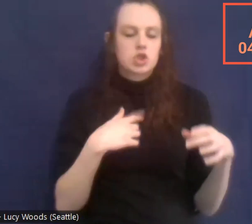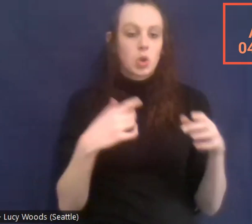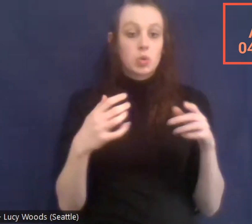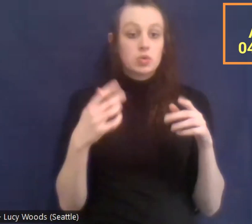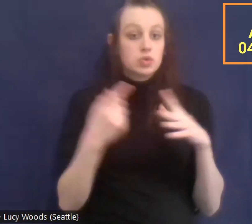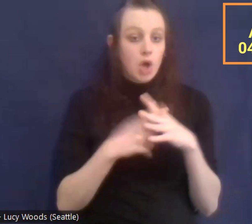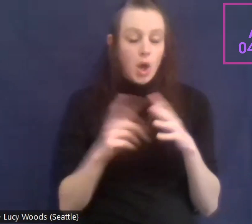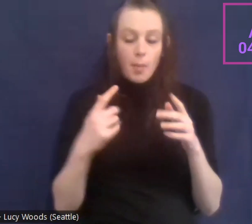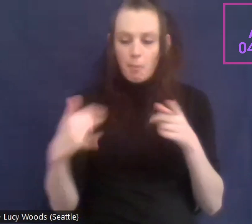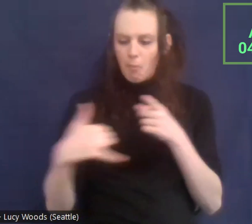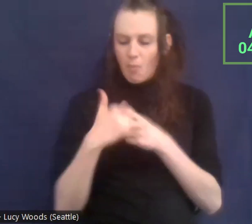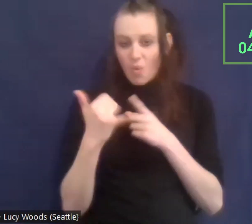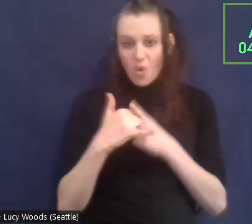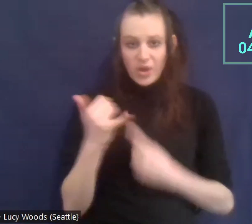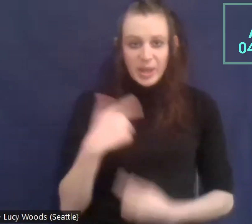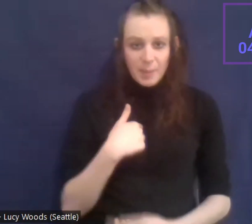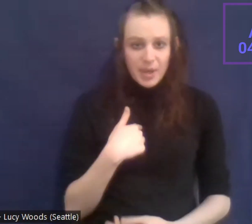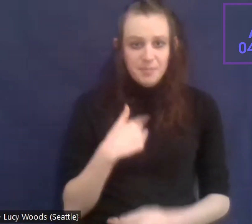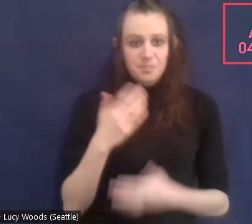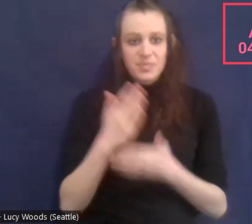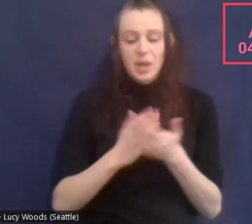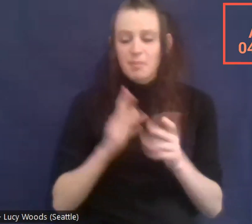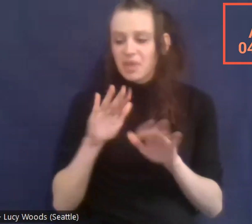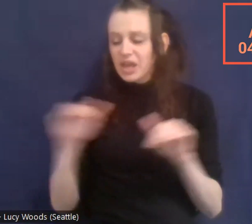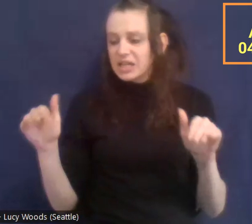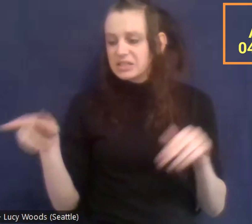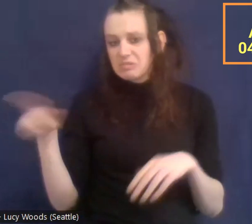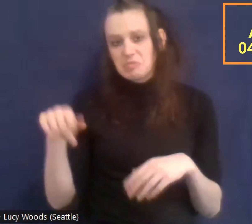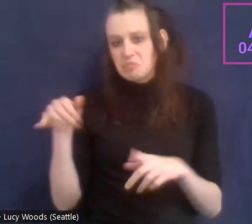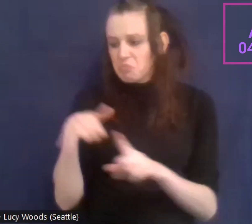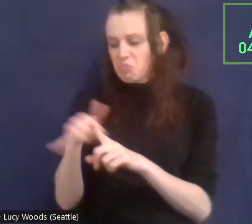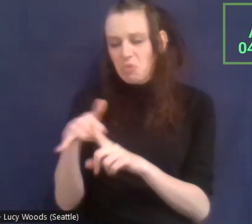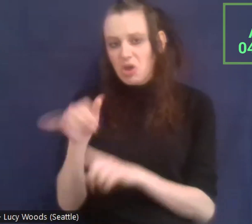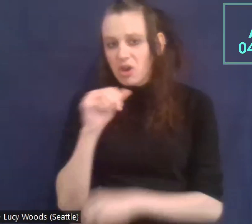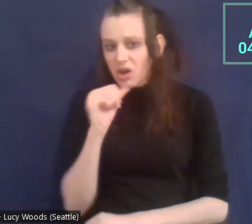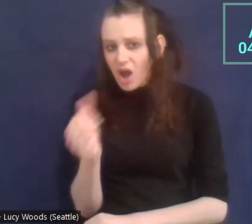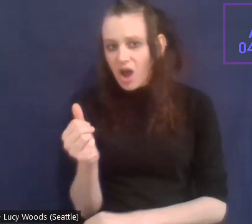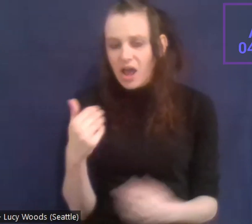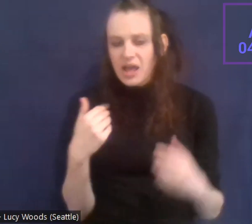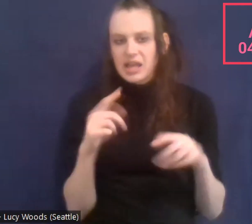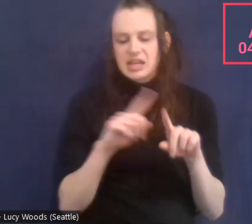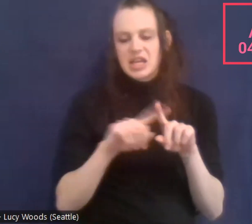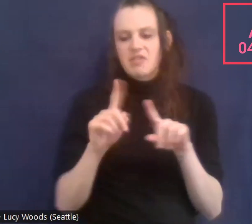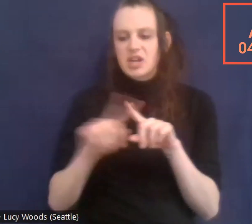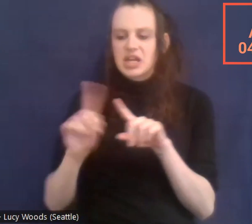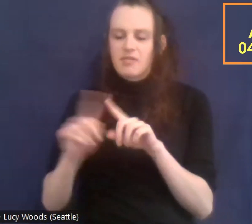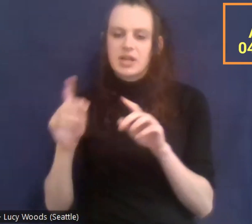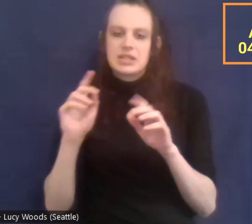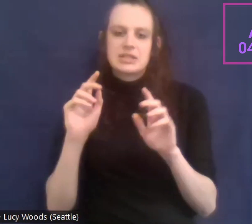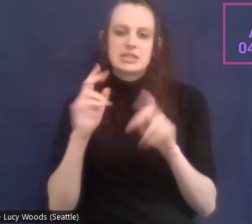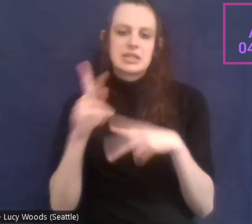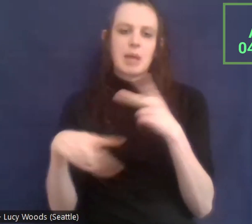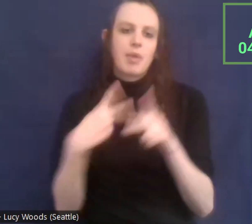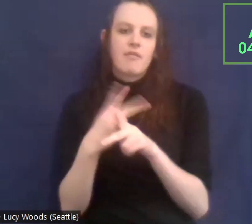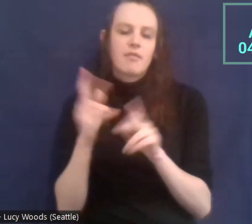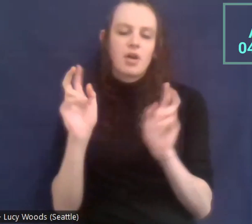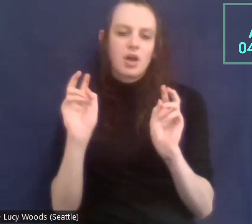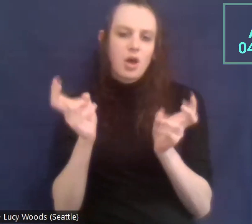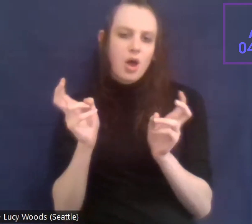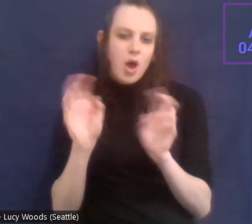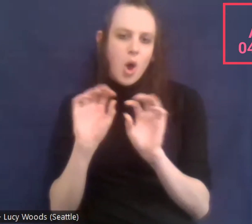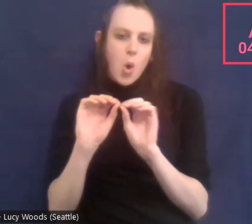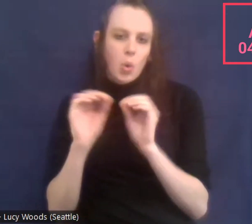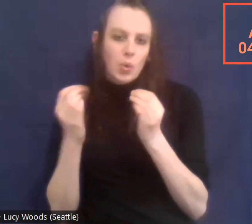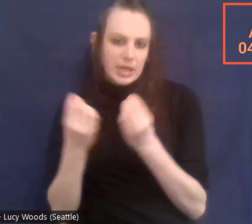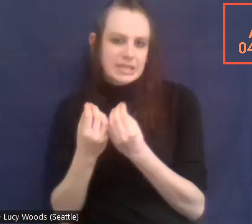so I realized there were some kids that weren't getting bullied, and they were in various organizations, right? And so I started hanging out with those kids, and